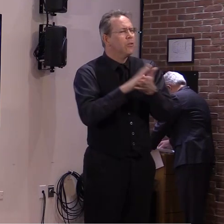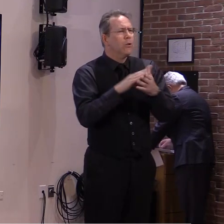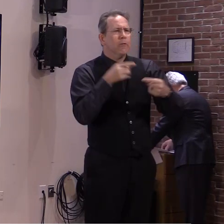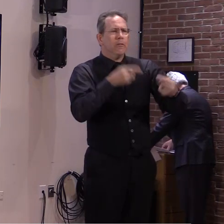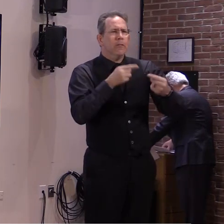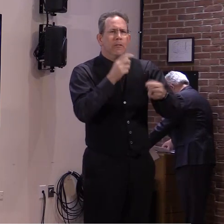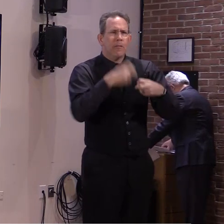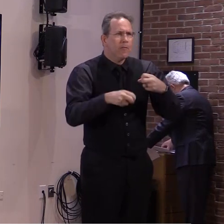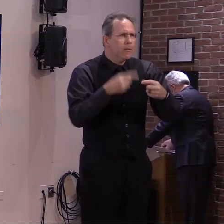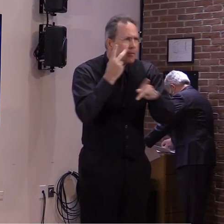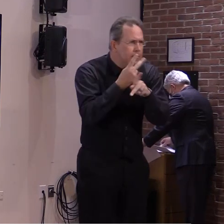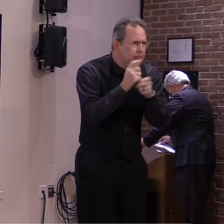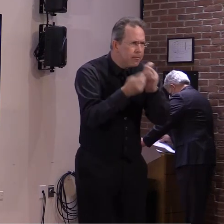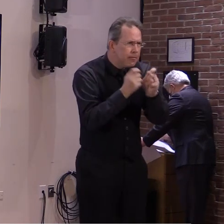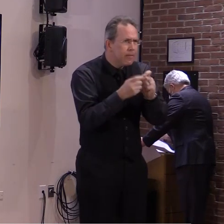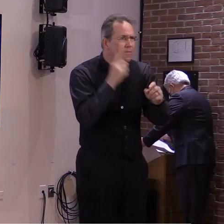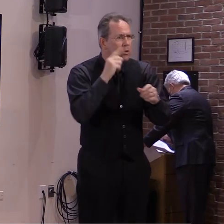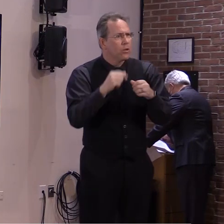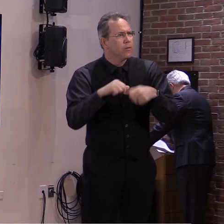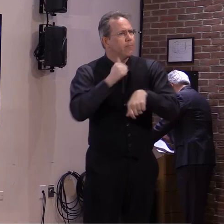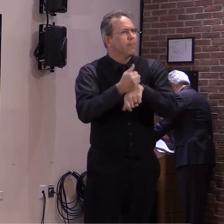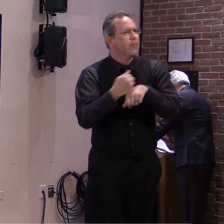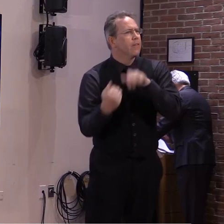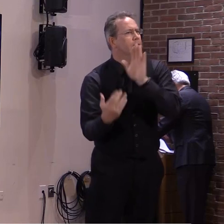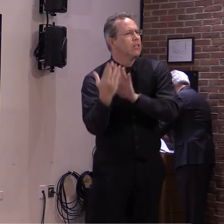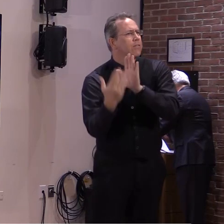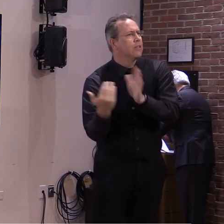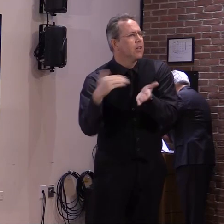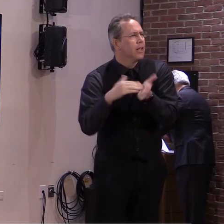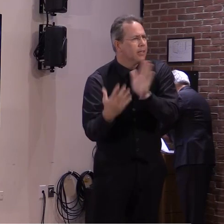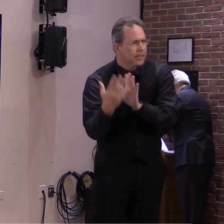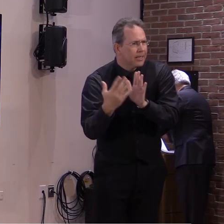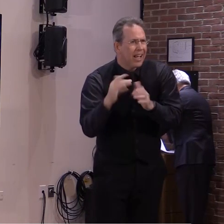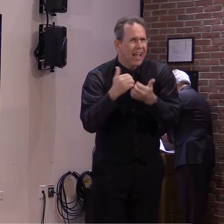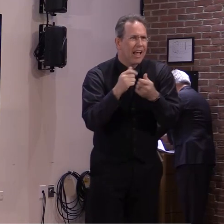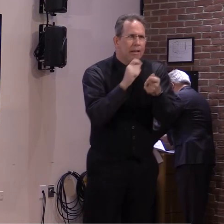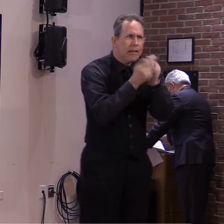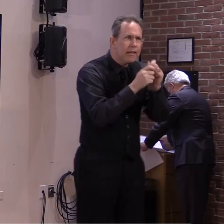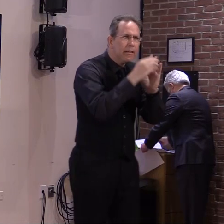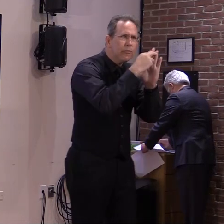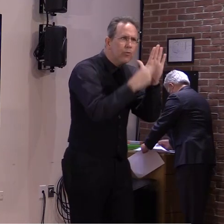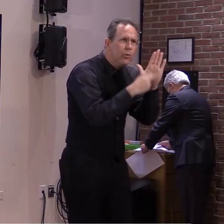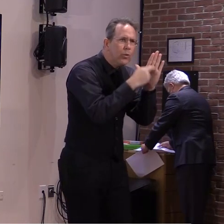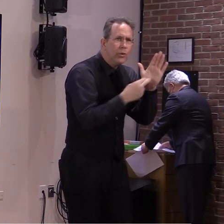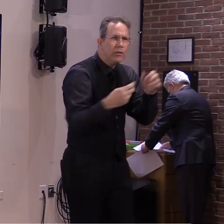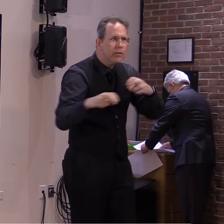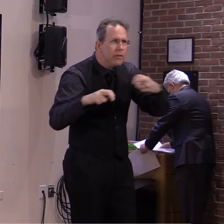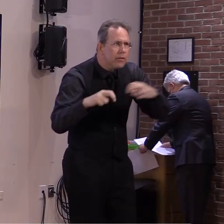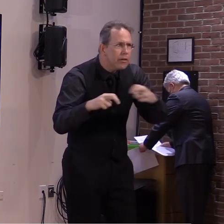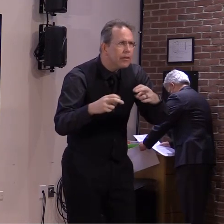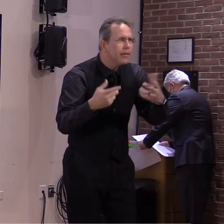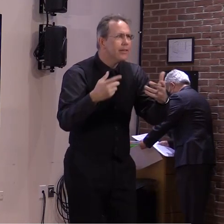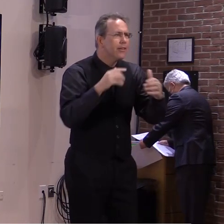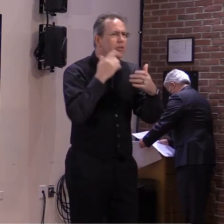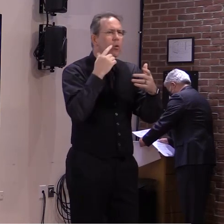instruction. By making this change in our guidance, I expect we will see more schools move to full in-person instruction in the coming